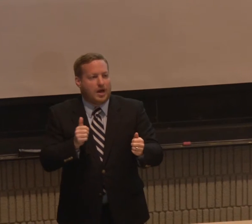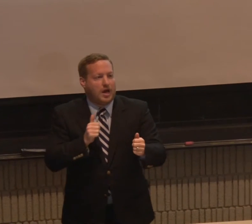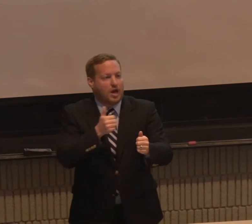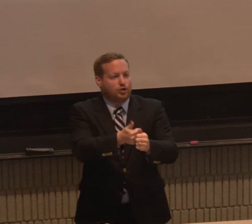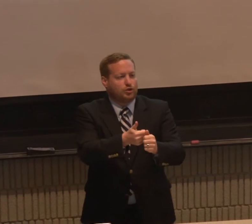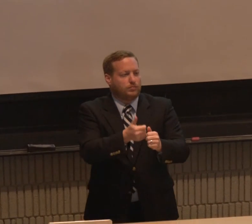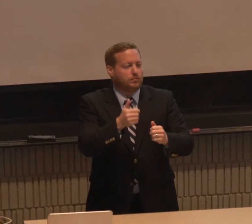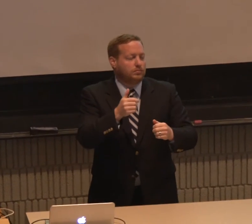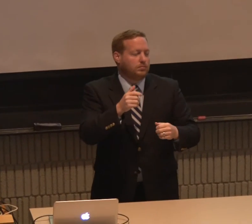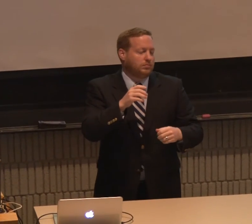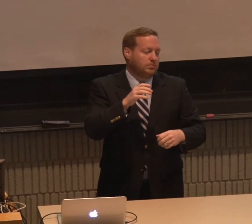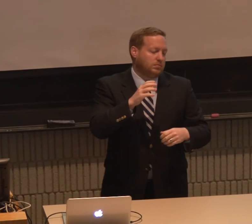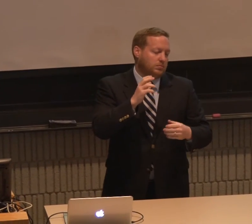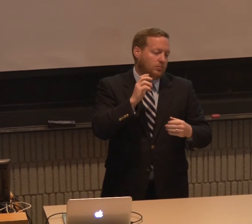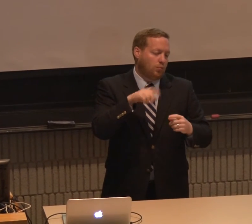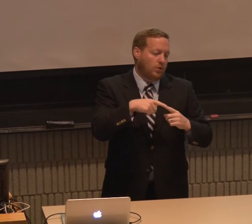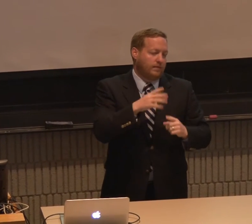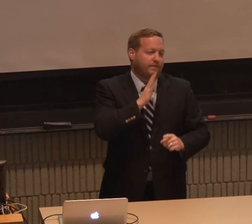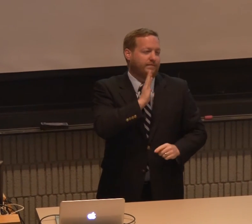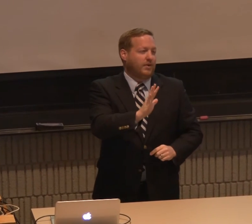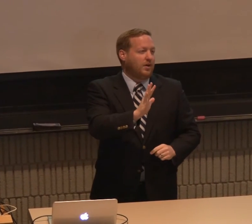hearing counterparts or non-signing counterparts,